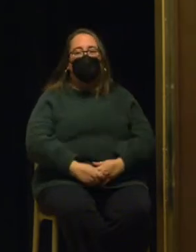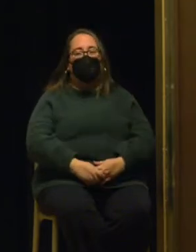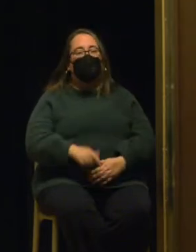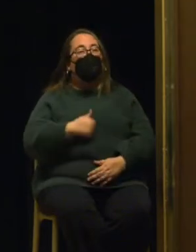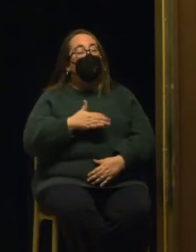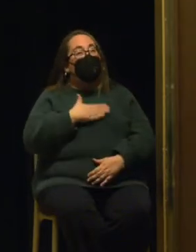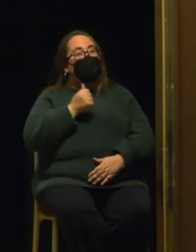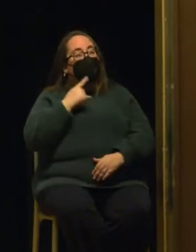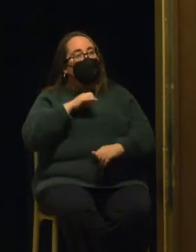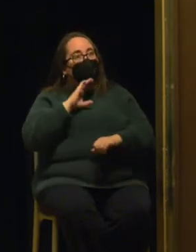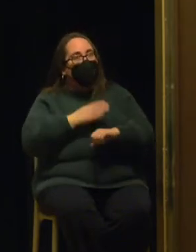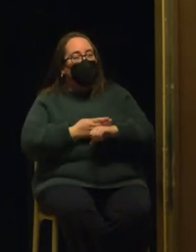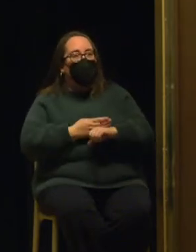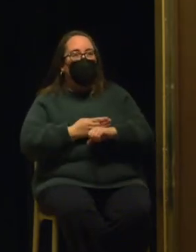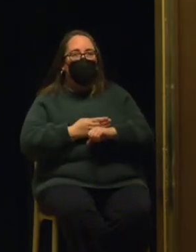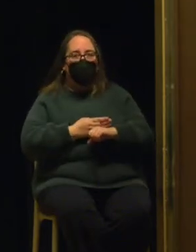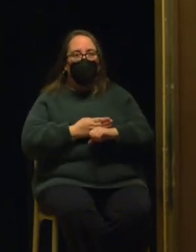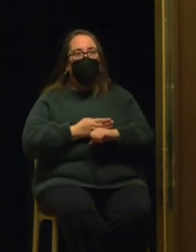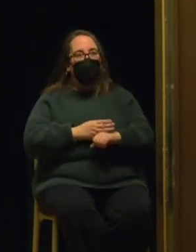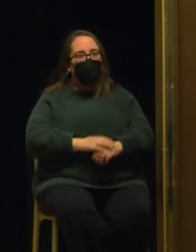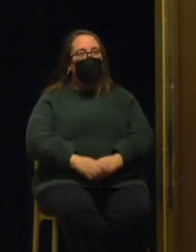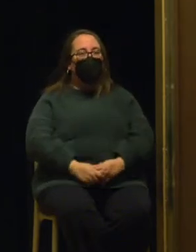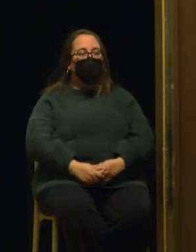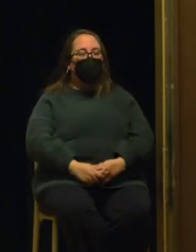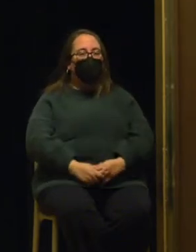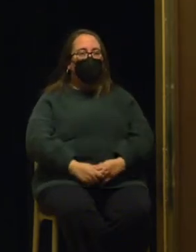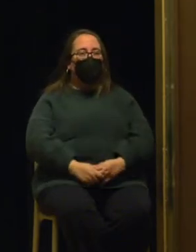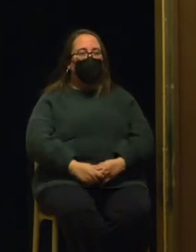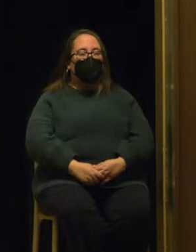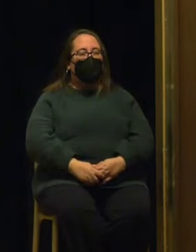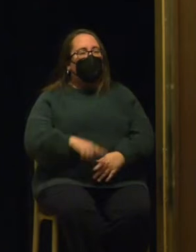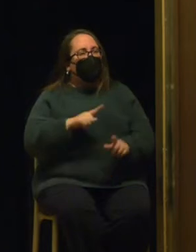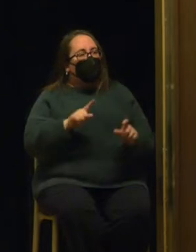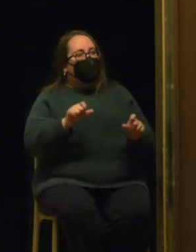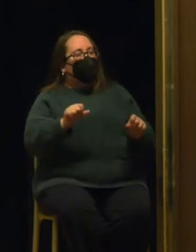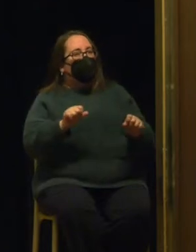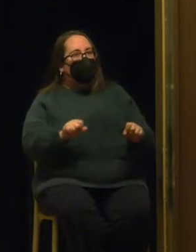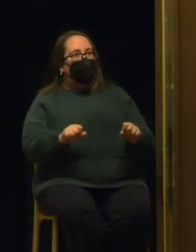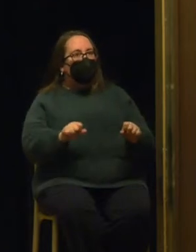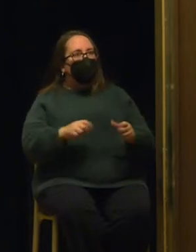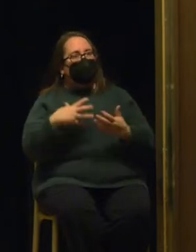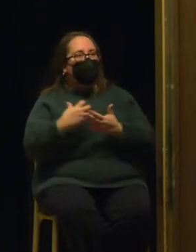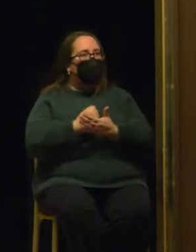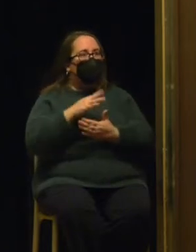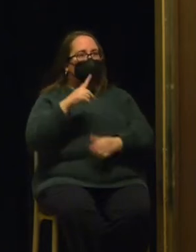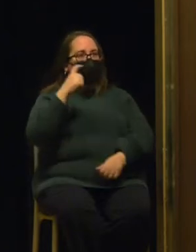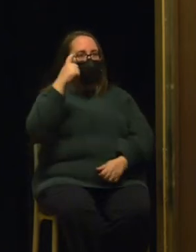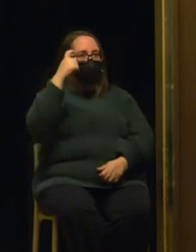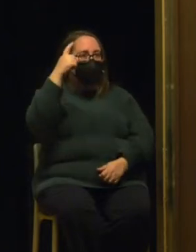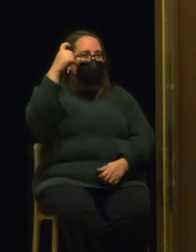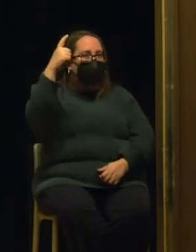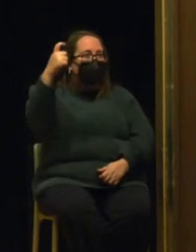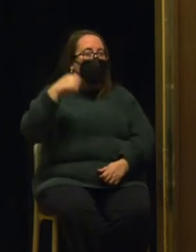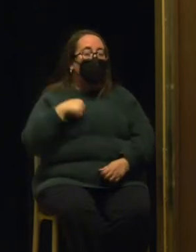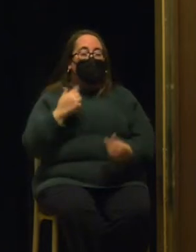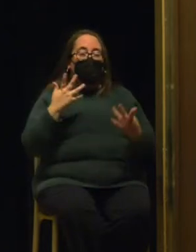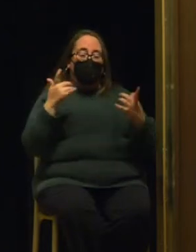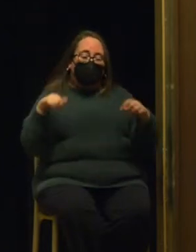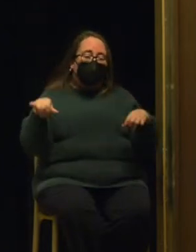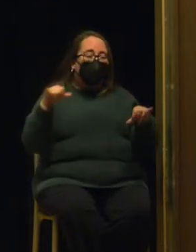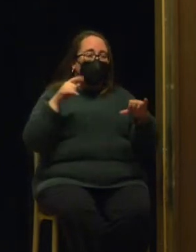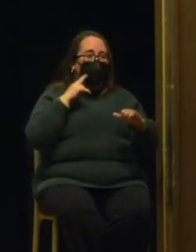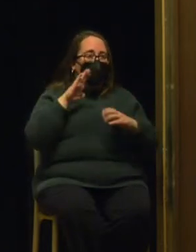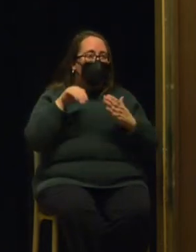happy for her. She's getting ready. She's able to follow her dream. Mm-hmm. And I just want that to